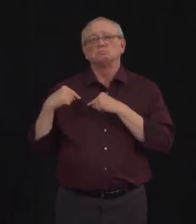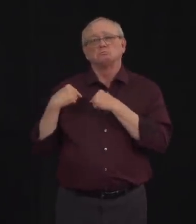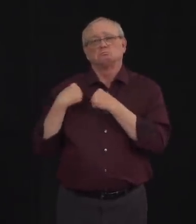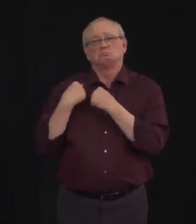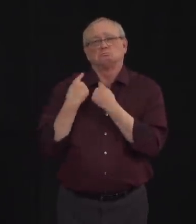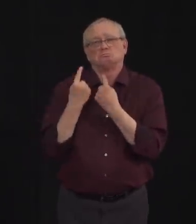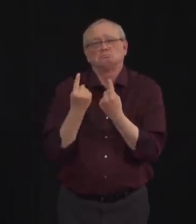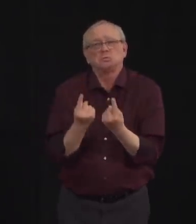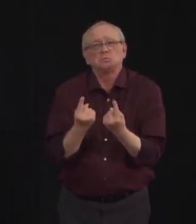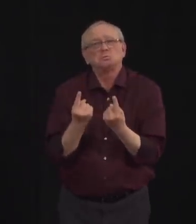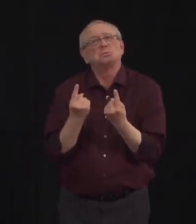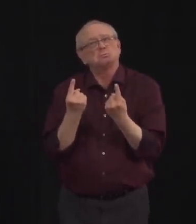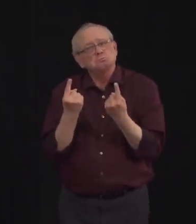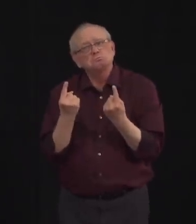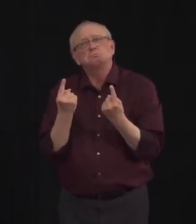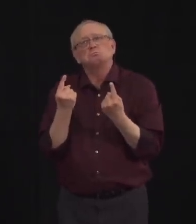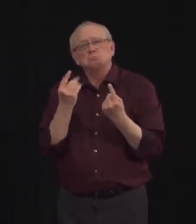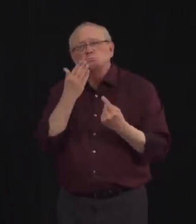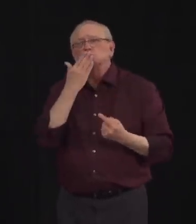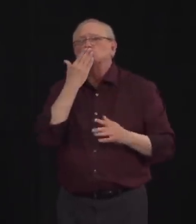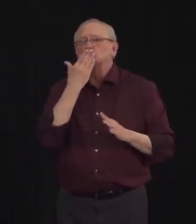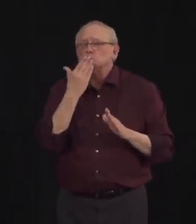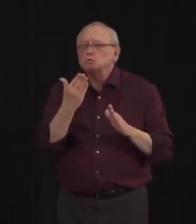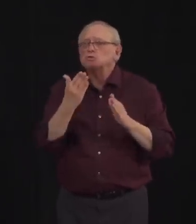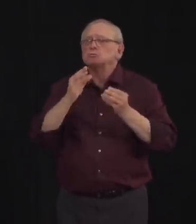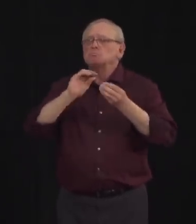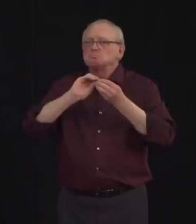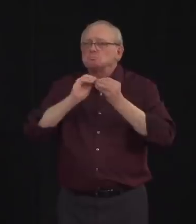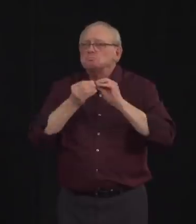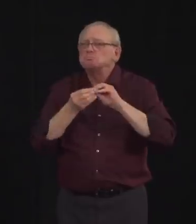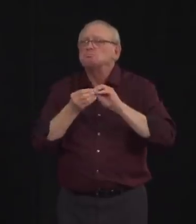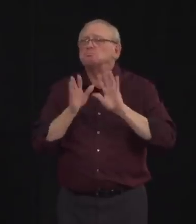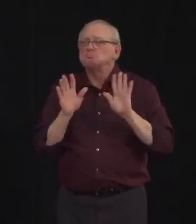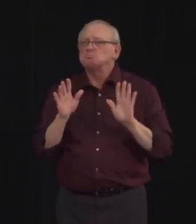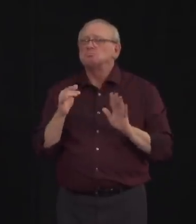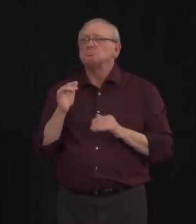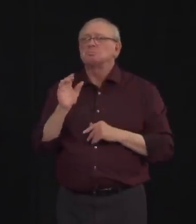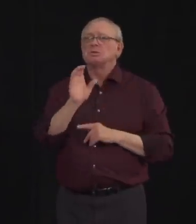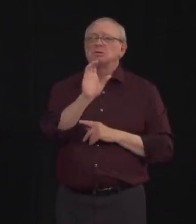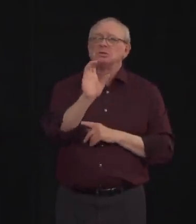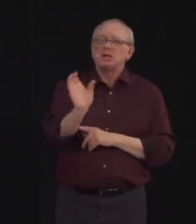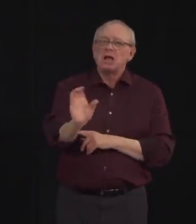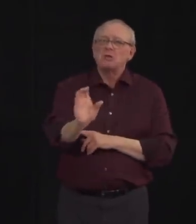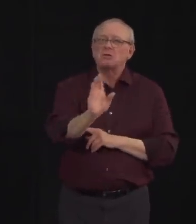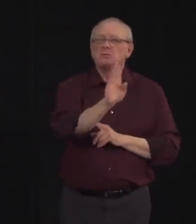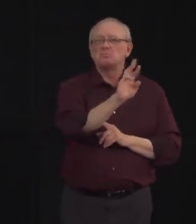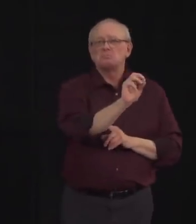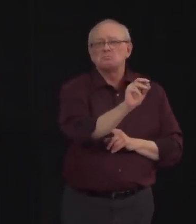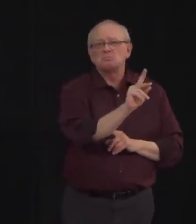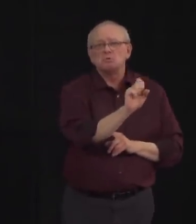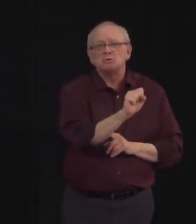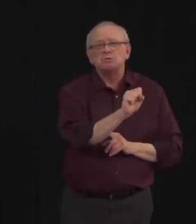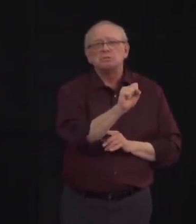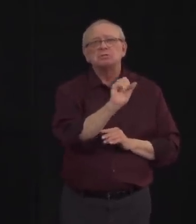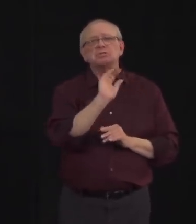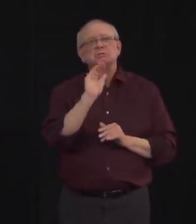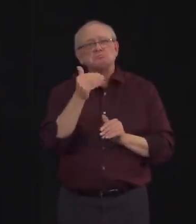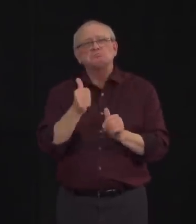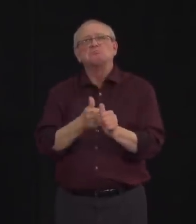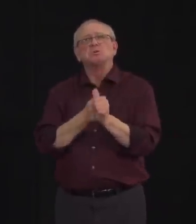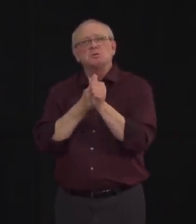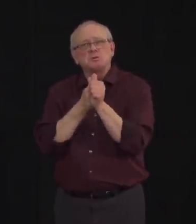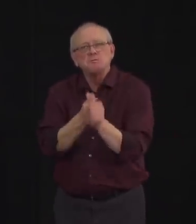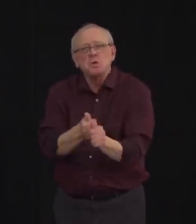good, and I commend those in Calgary and Brooks who are taking the necessary measures, even as retail businesses